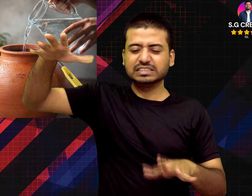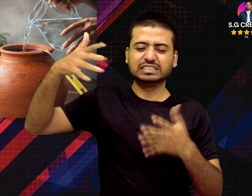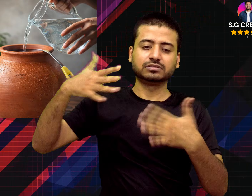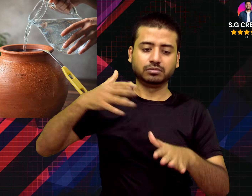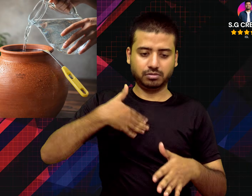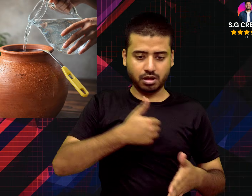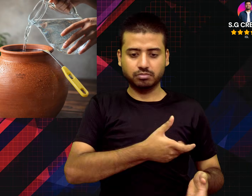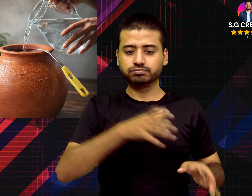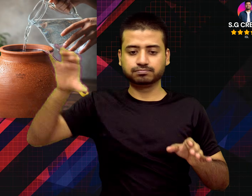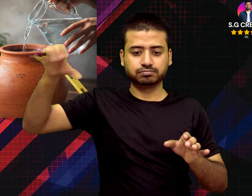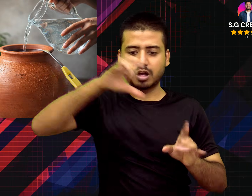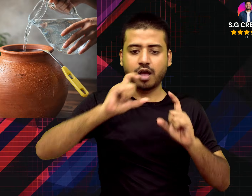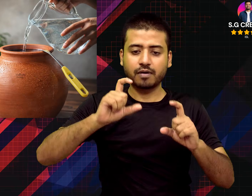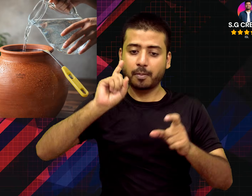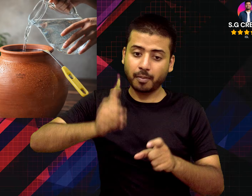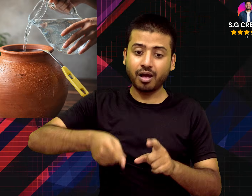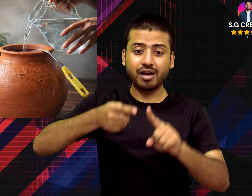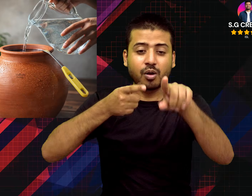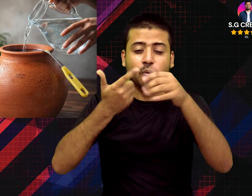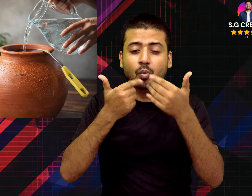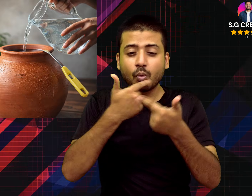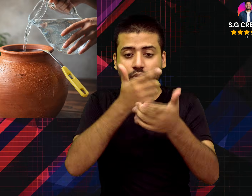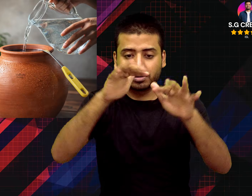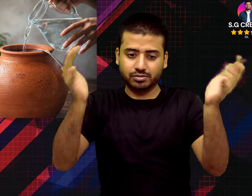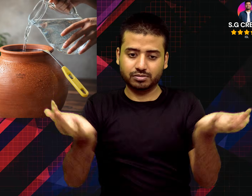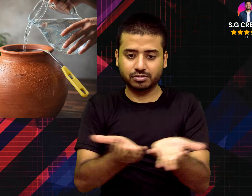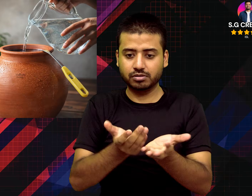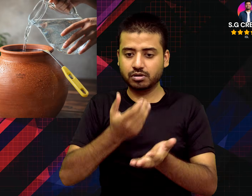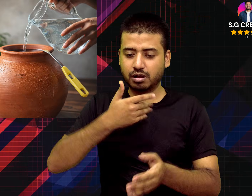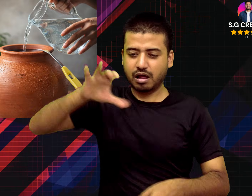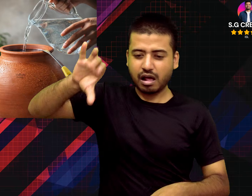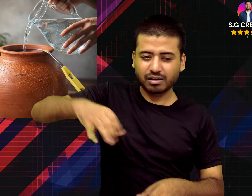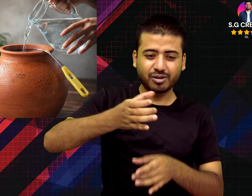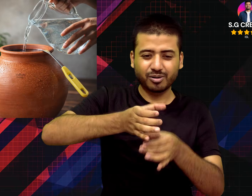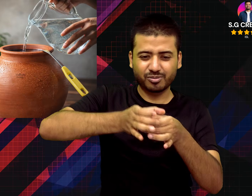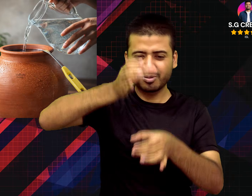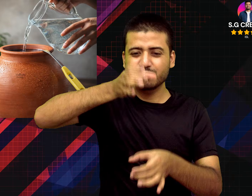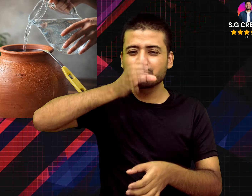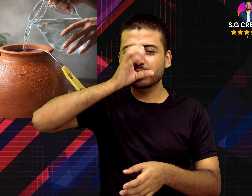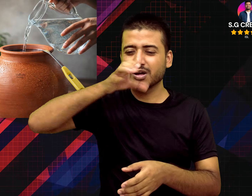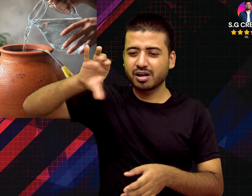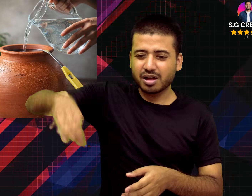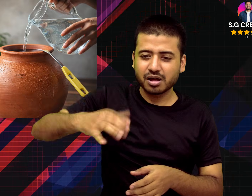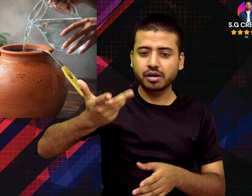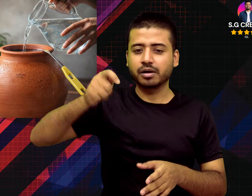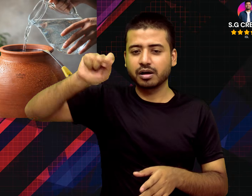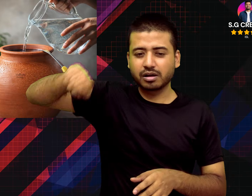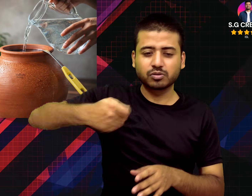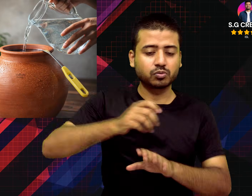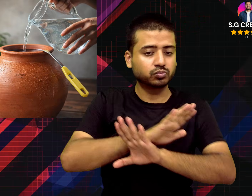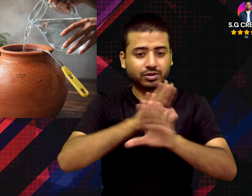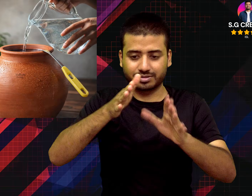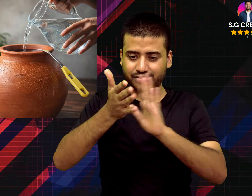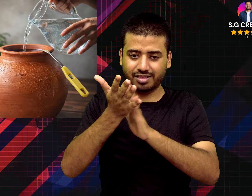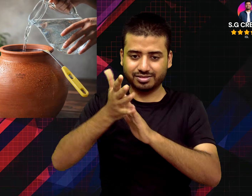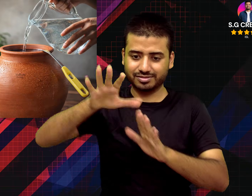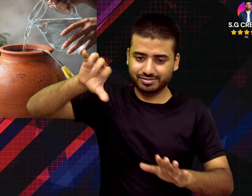can easily scrub it with dish soap. If you attempt to use modern liquid dish soap on an earthen pot, you will cause a secondary form